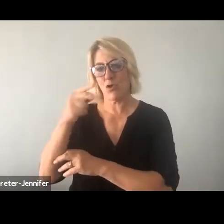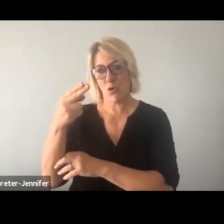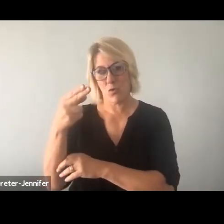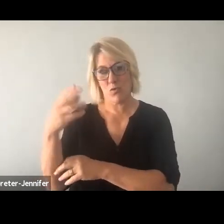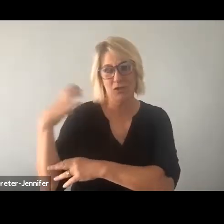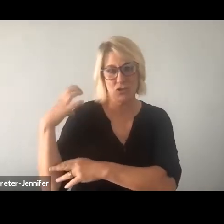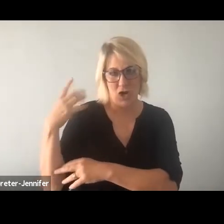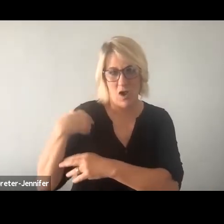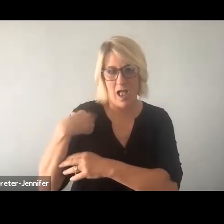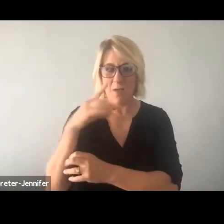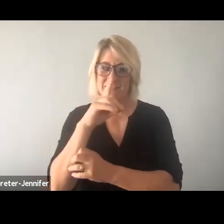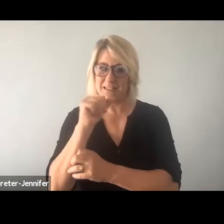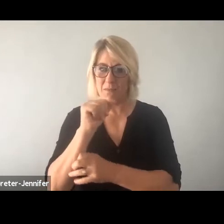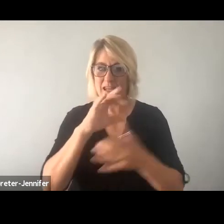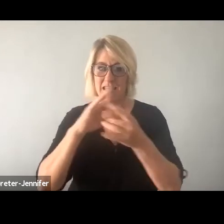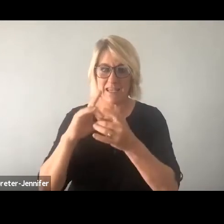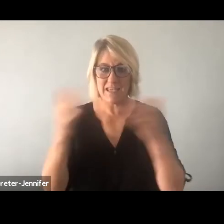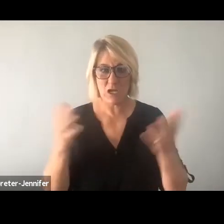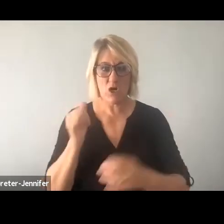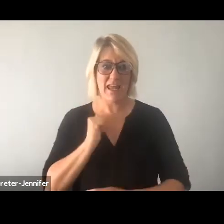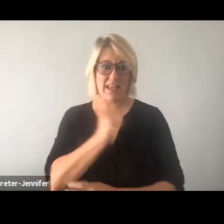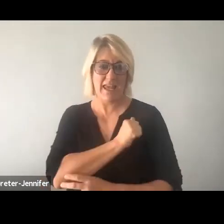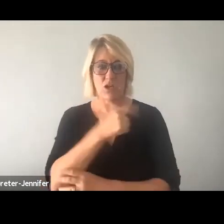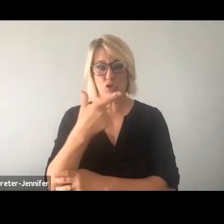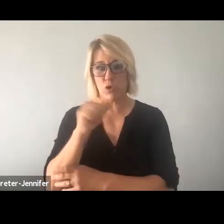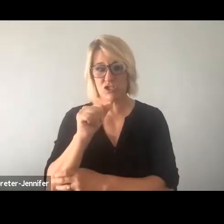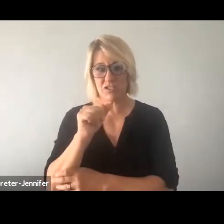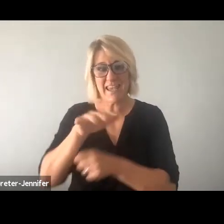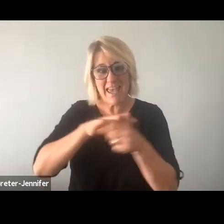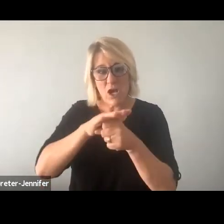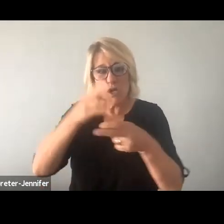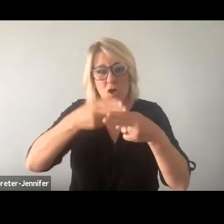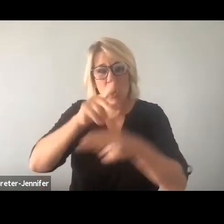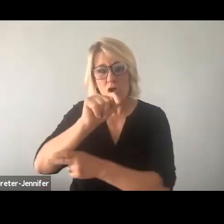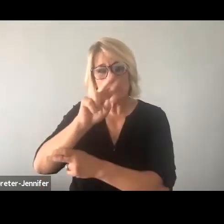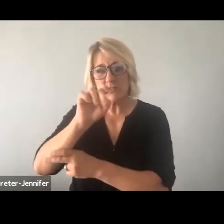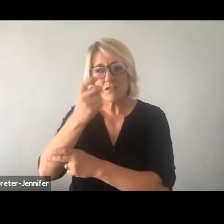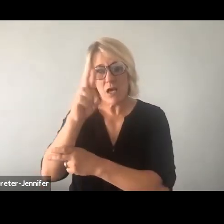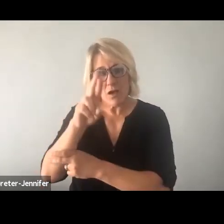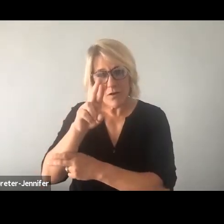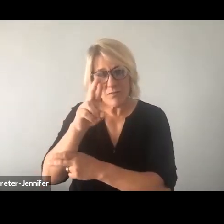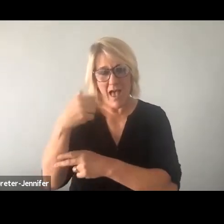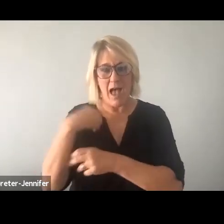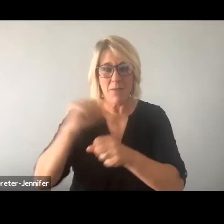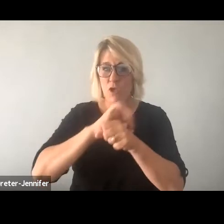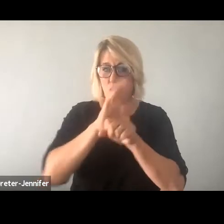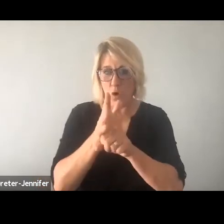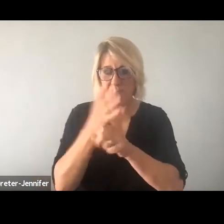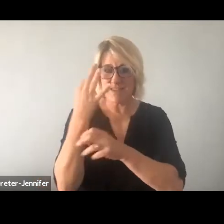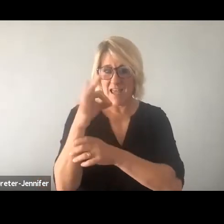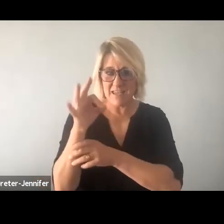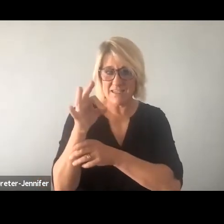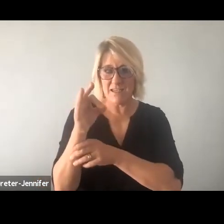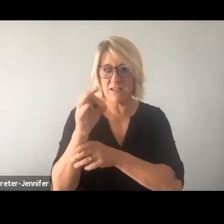Disability Link here in Atlanta, Georgia, in the Tucker area, and I'm the COVID-19 Pandemic Response Team